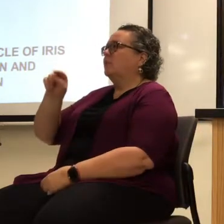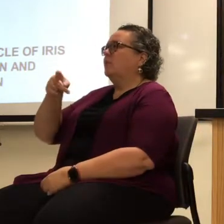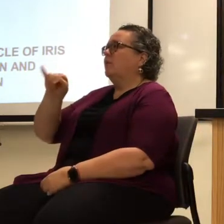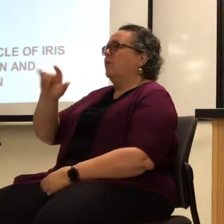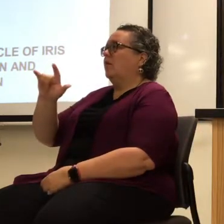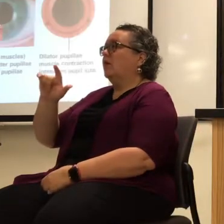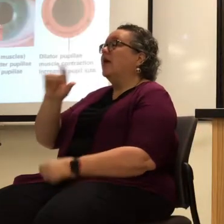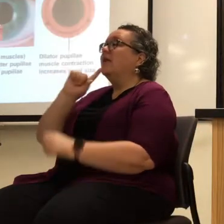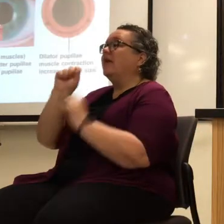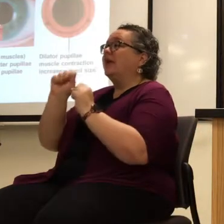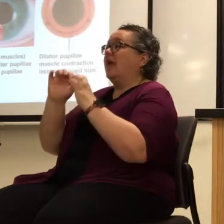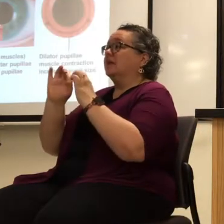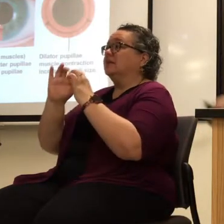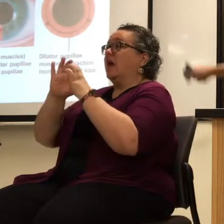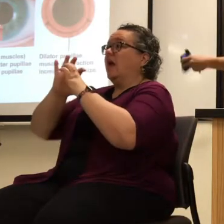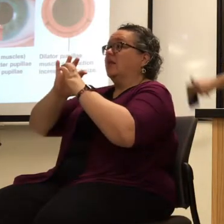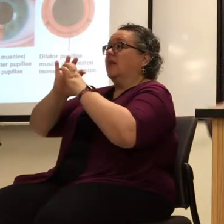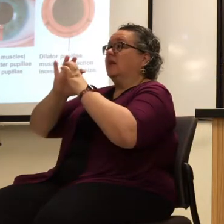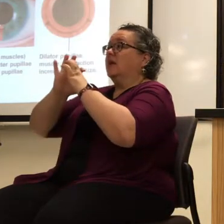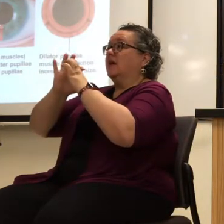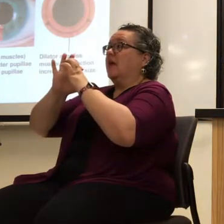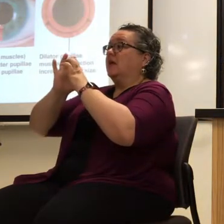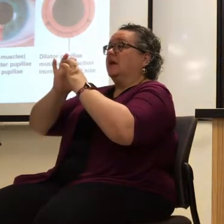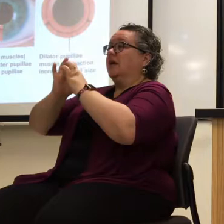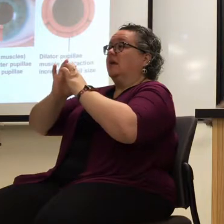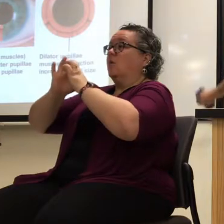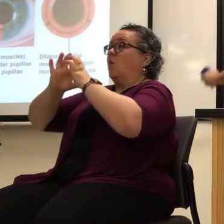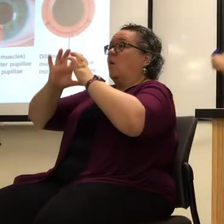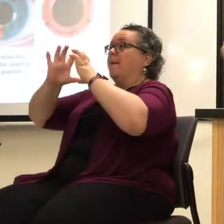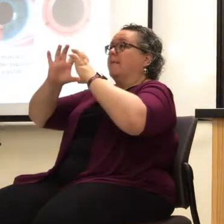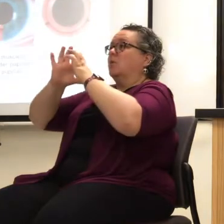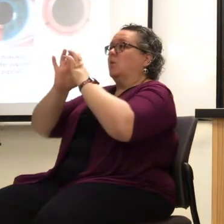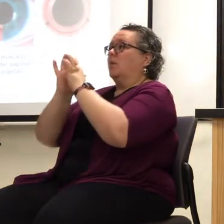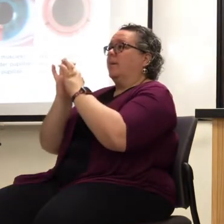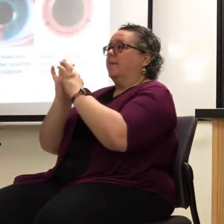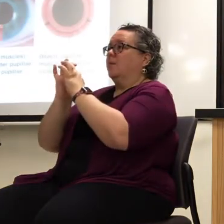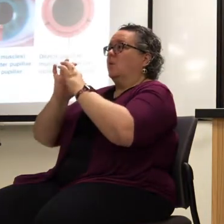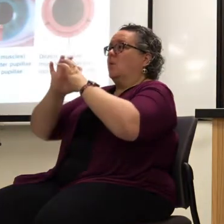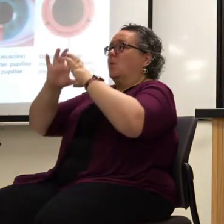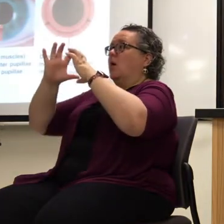dilate or constrict to let more light in or keep more light out.